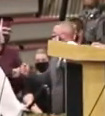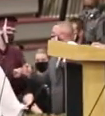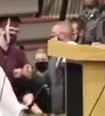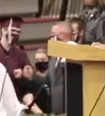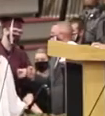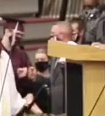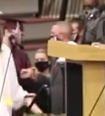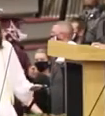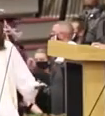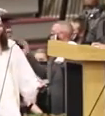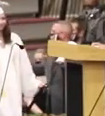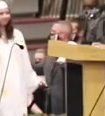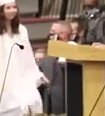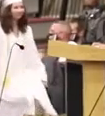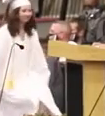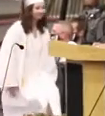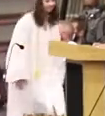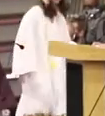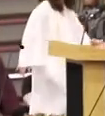Samantha Lee Plord.